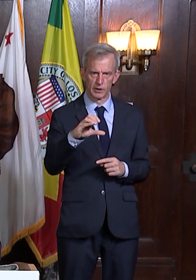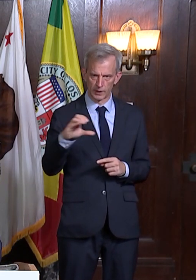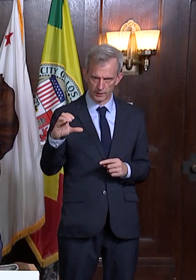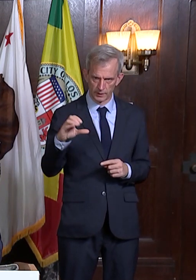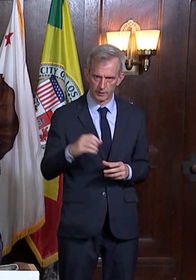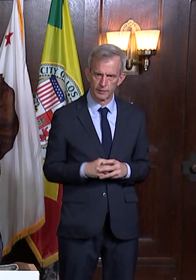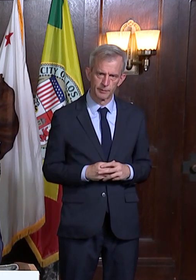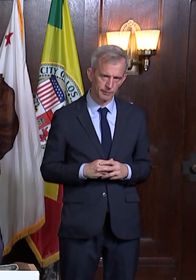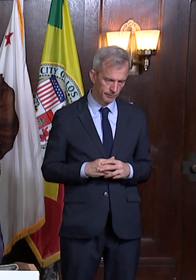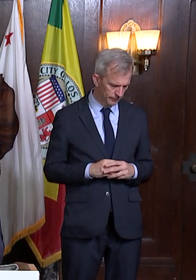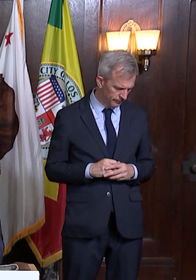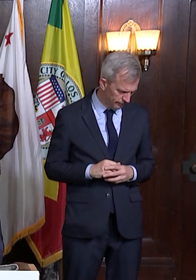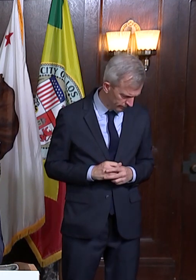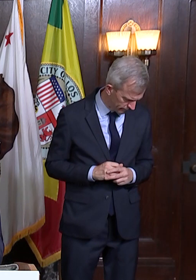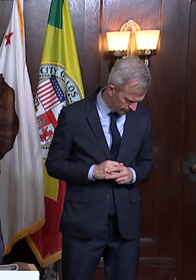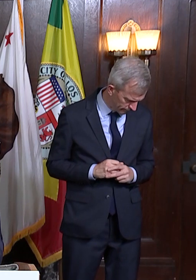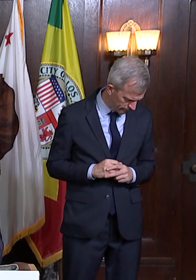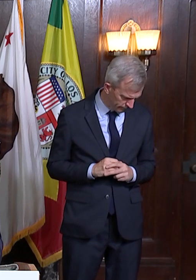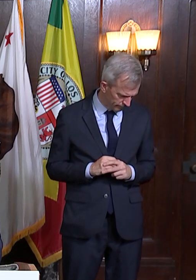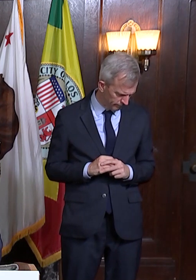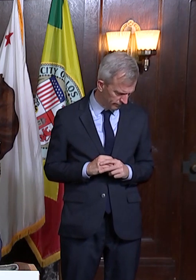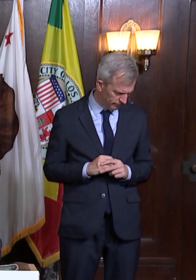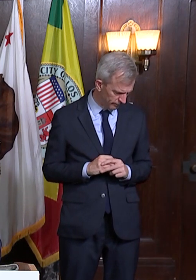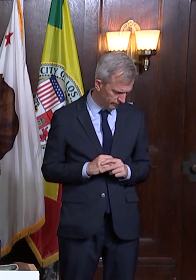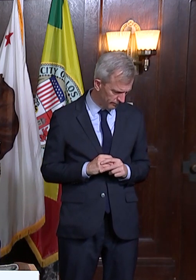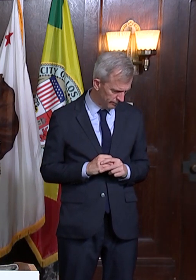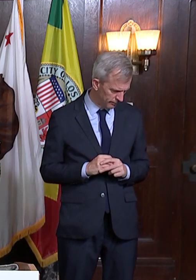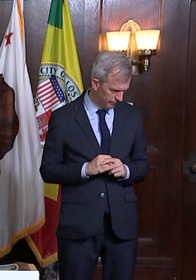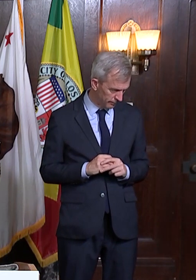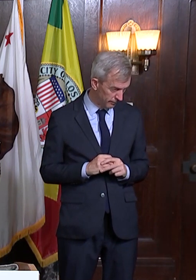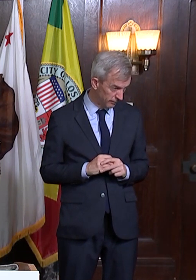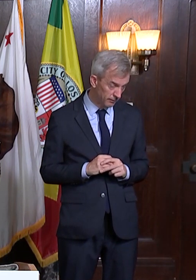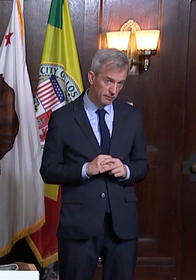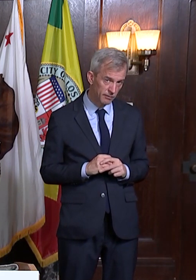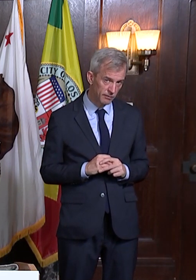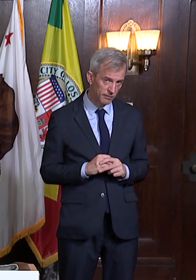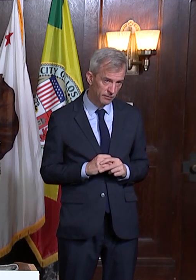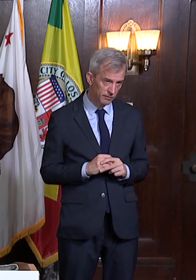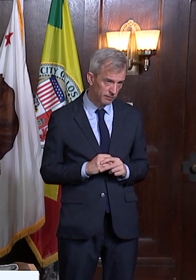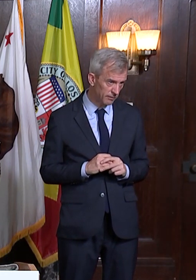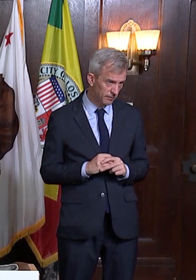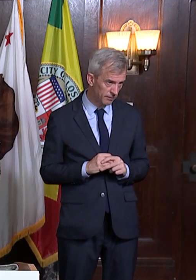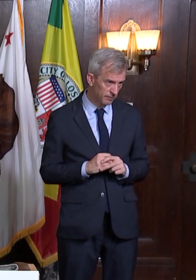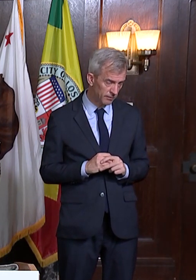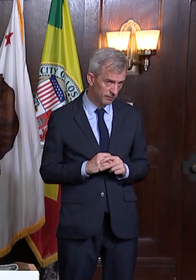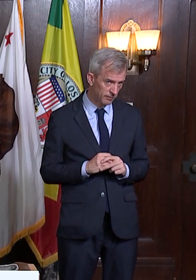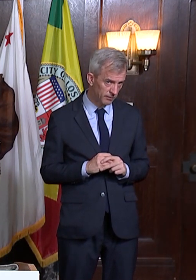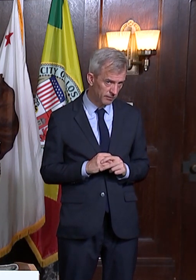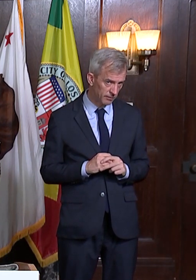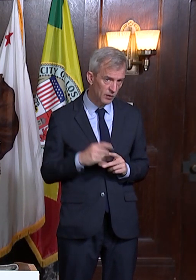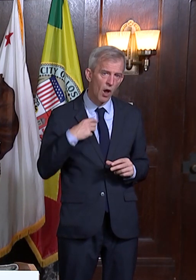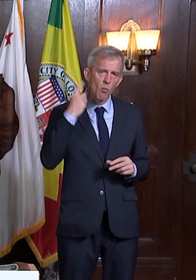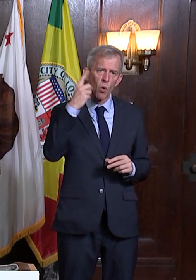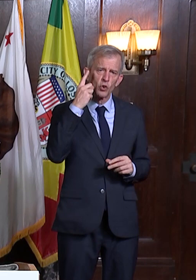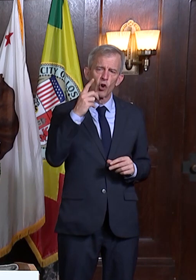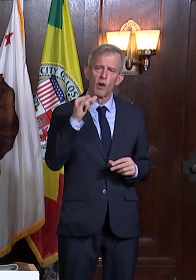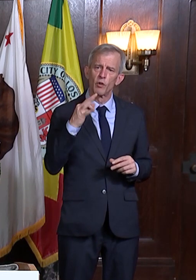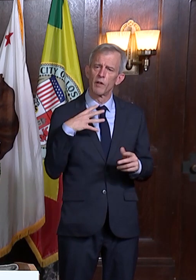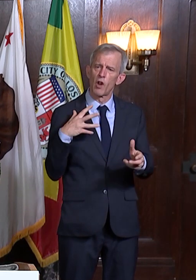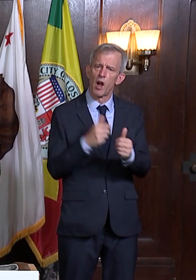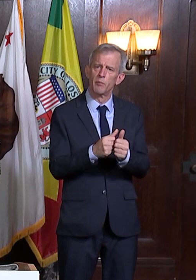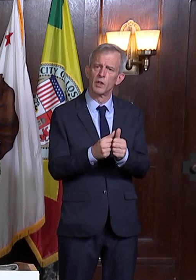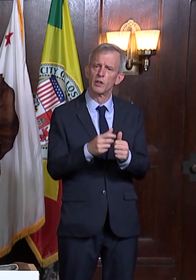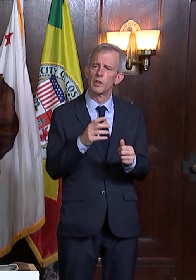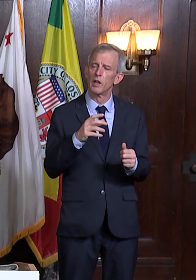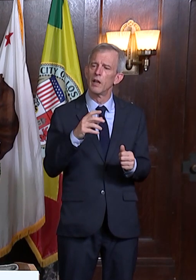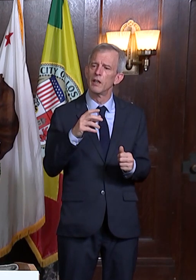you, Julia. Wondering if you can give us an update on the status of unvaccinated city employees and when